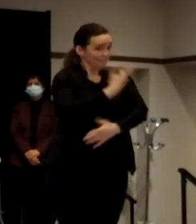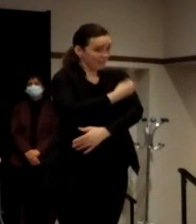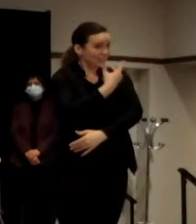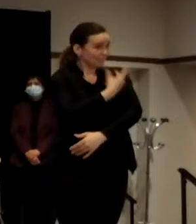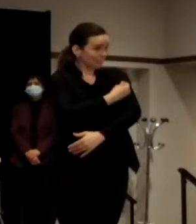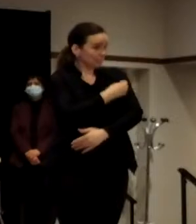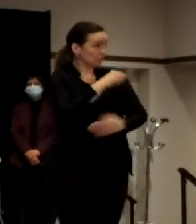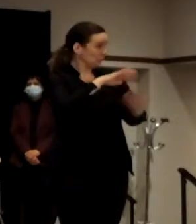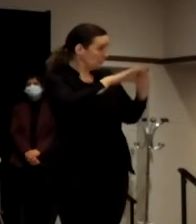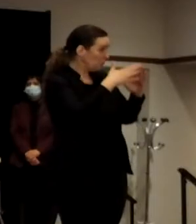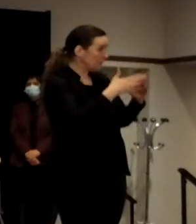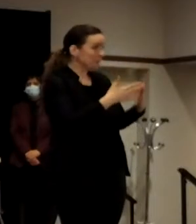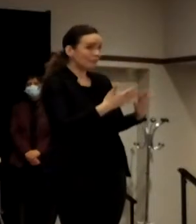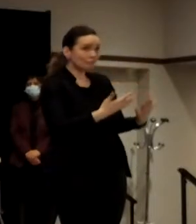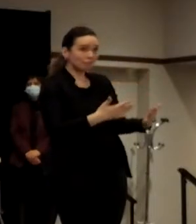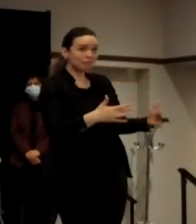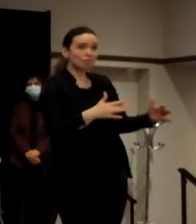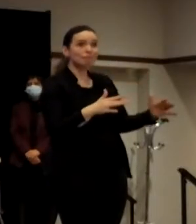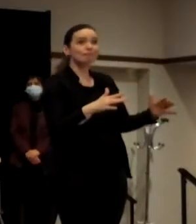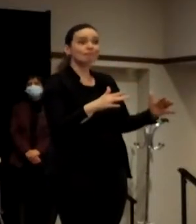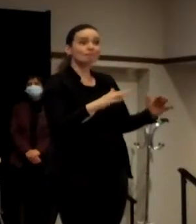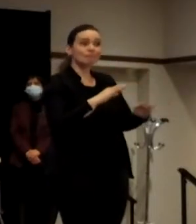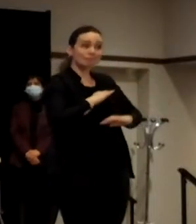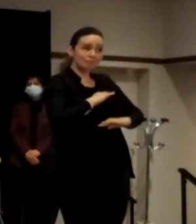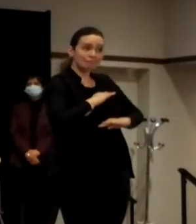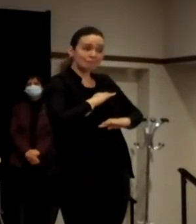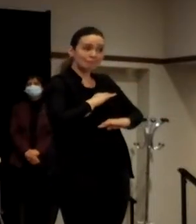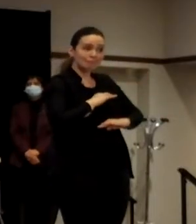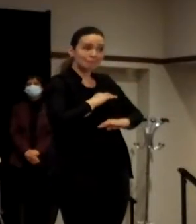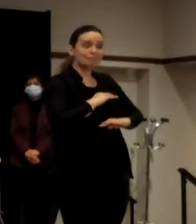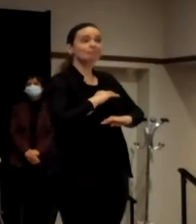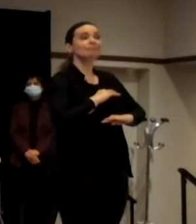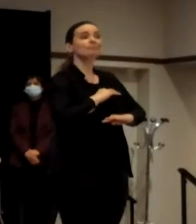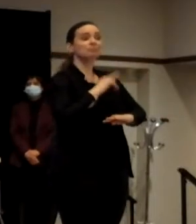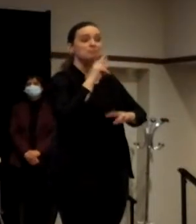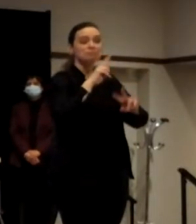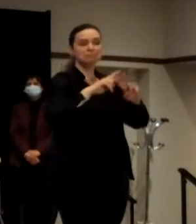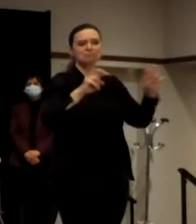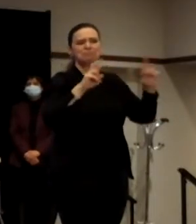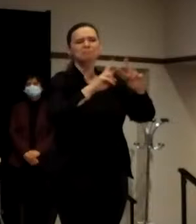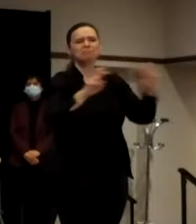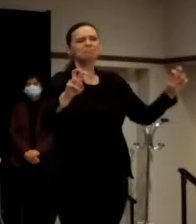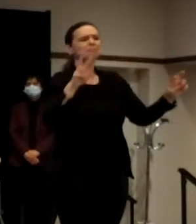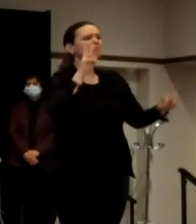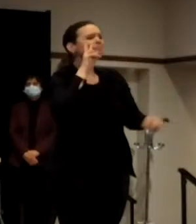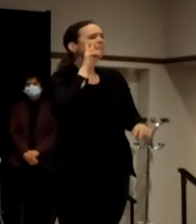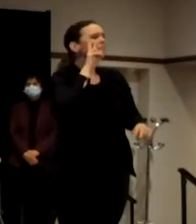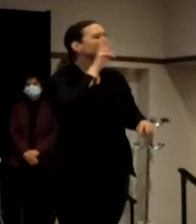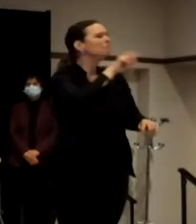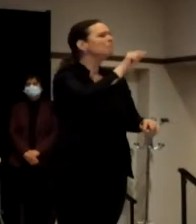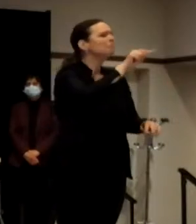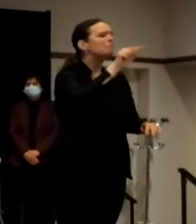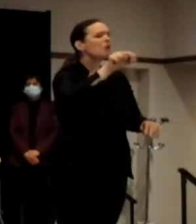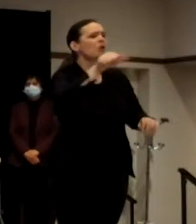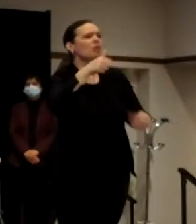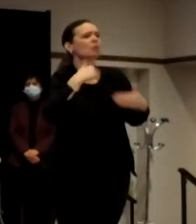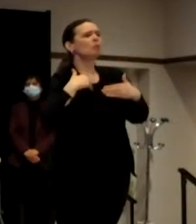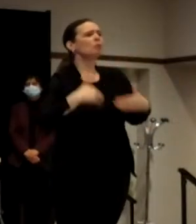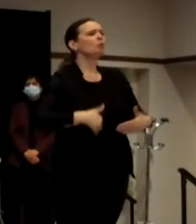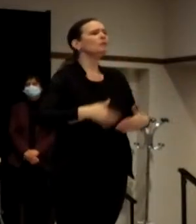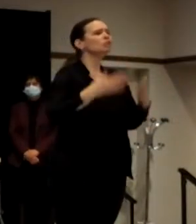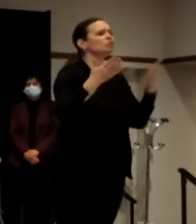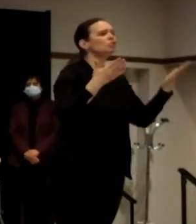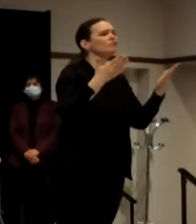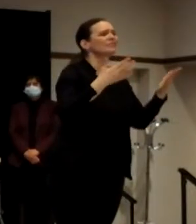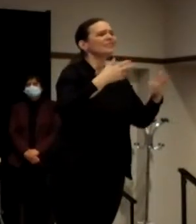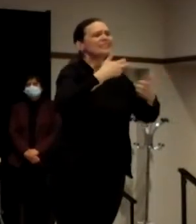then we're going to be looking at what's going on with the other human service issues in the community,